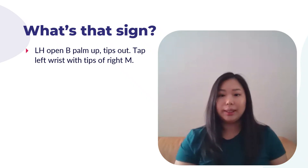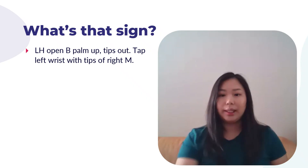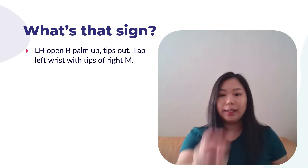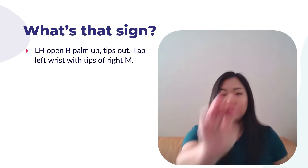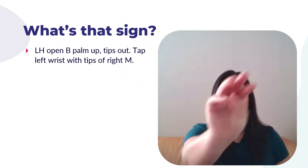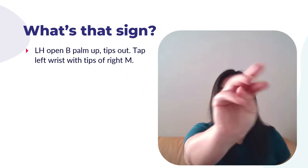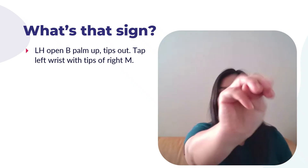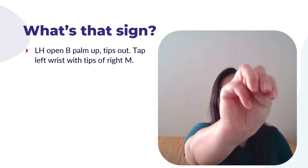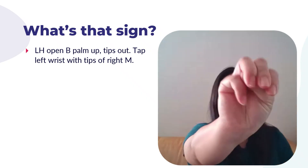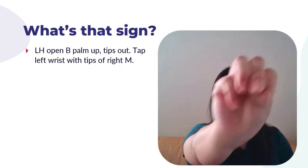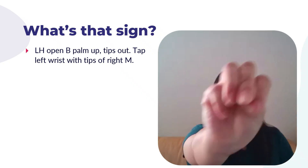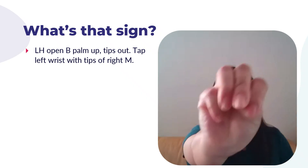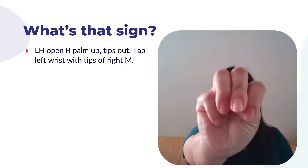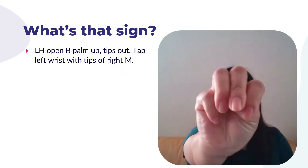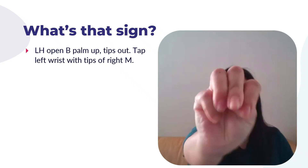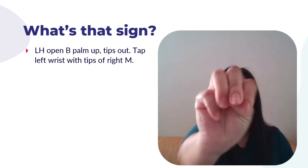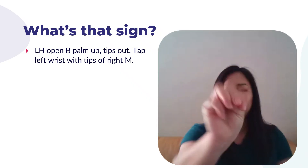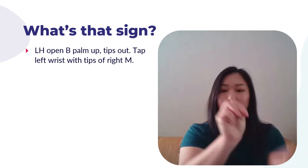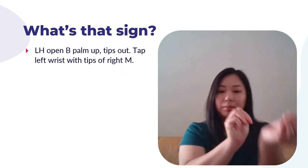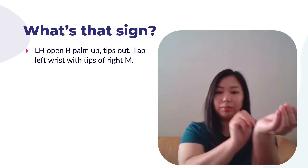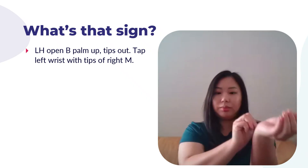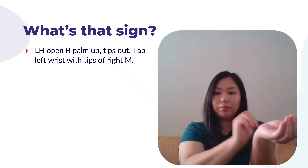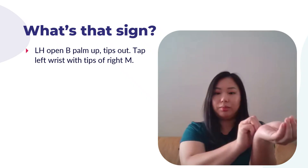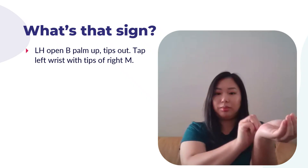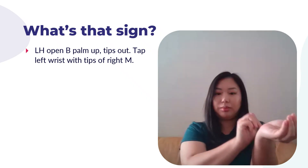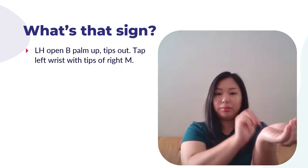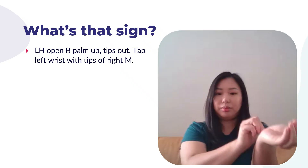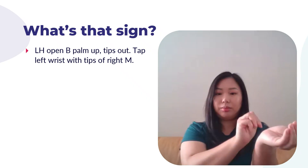What sign is this?